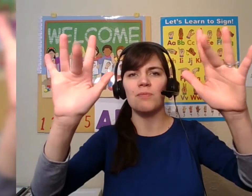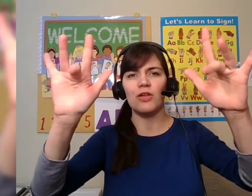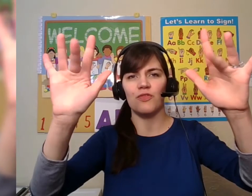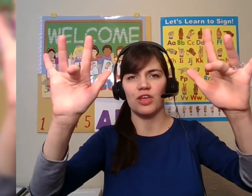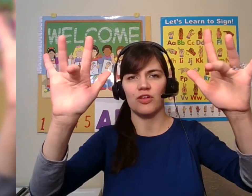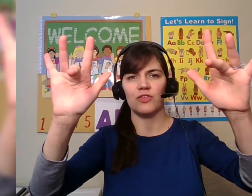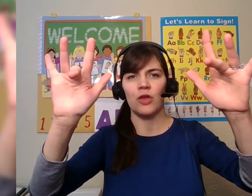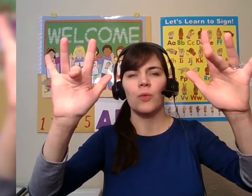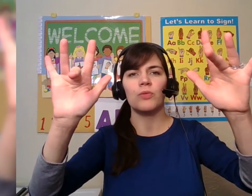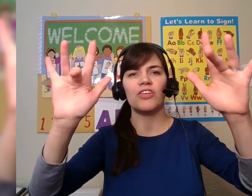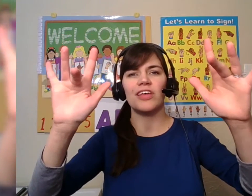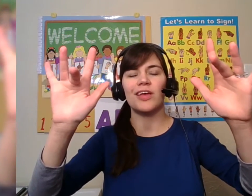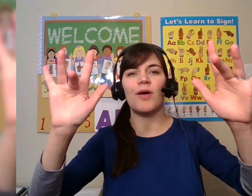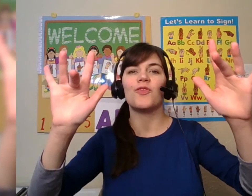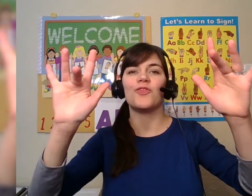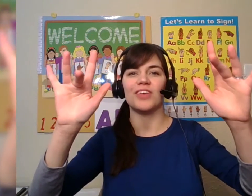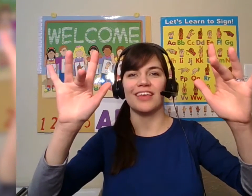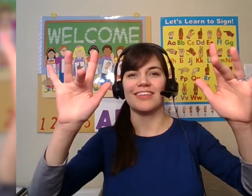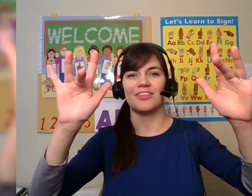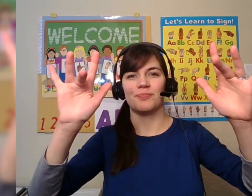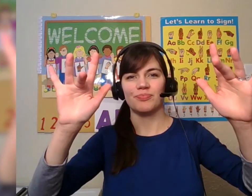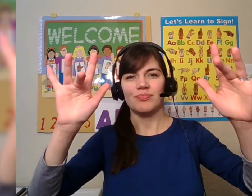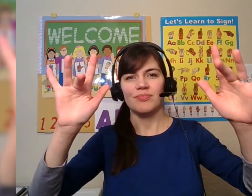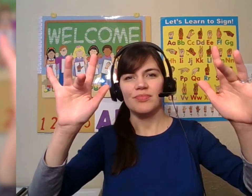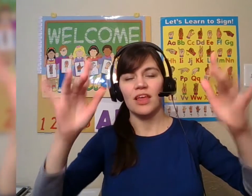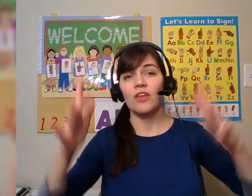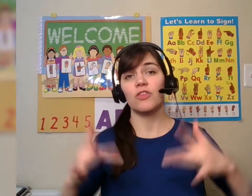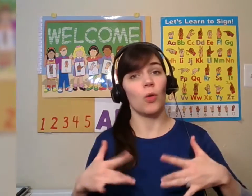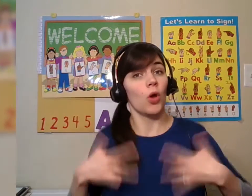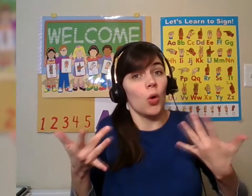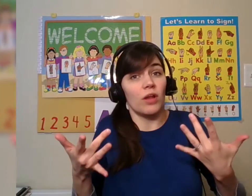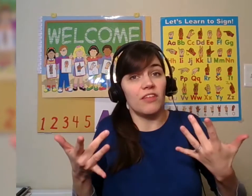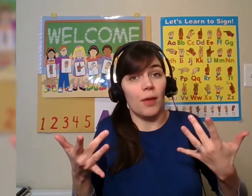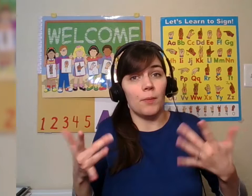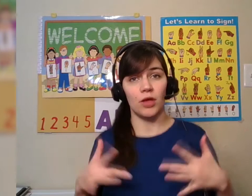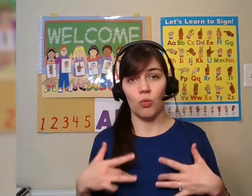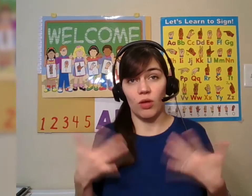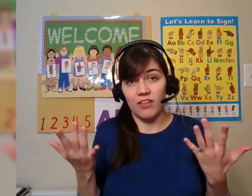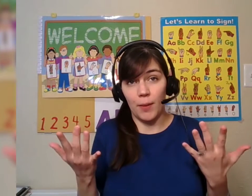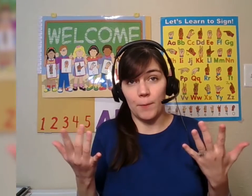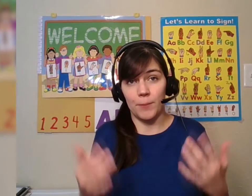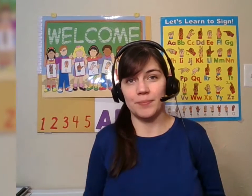middle fingers when we're talking about feelings. So, what's up? What's up?